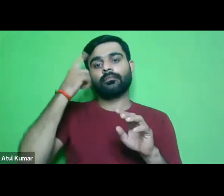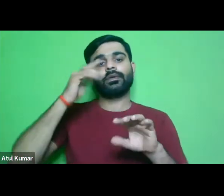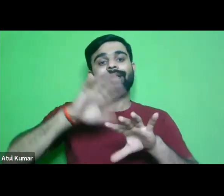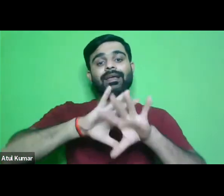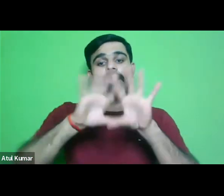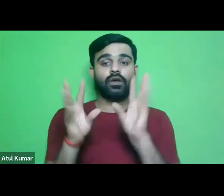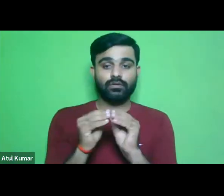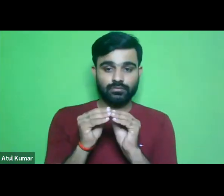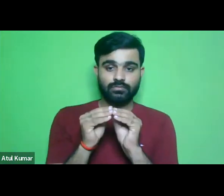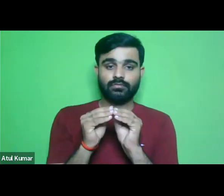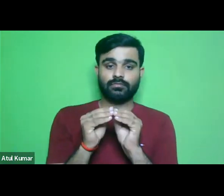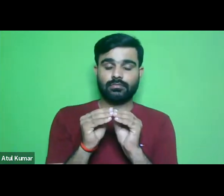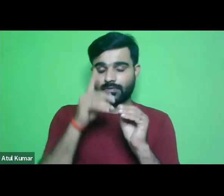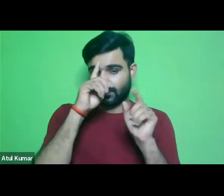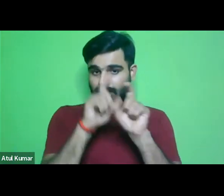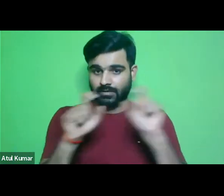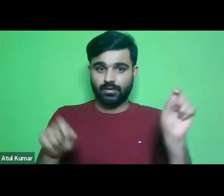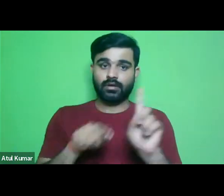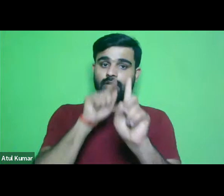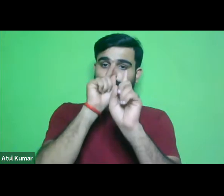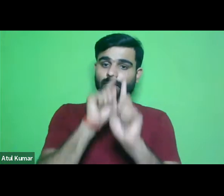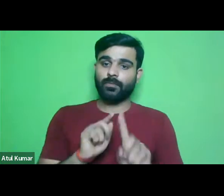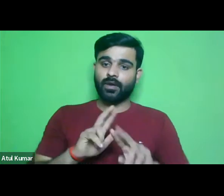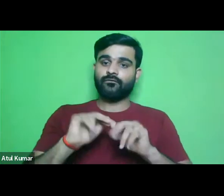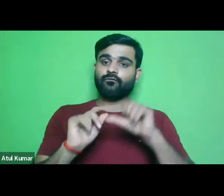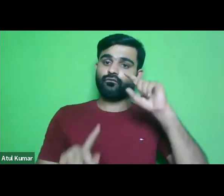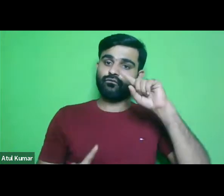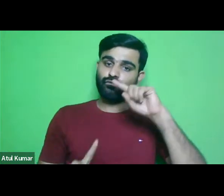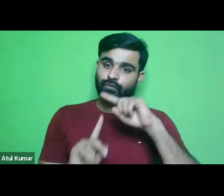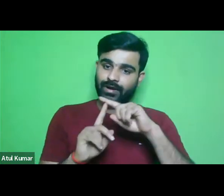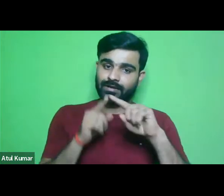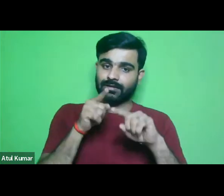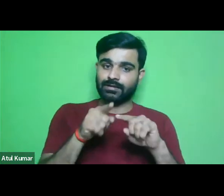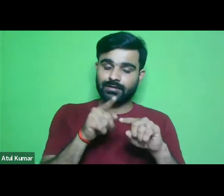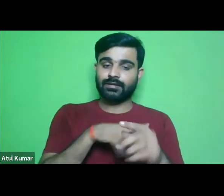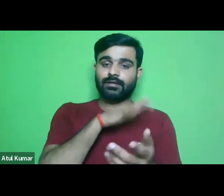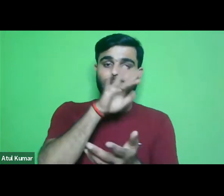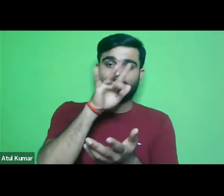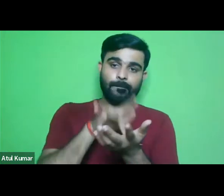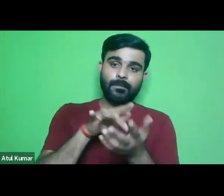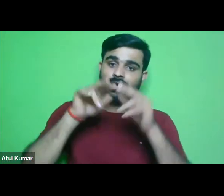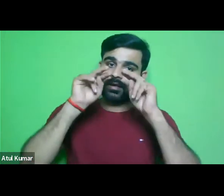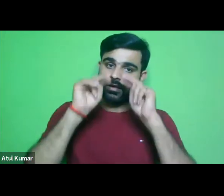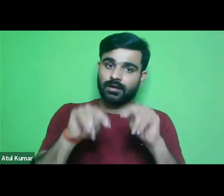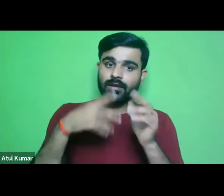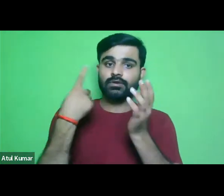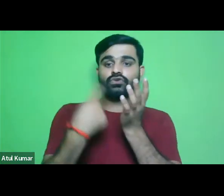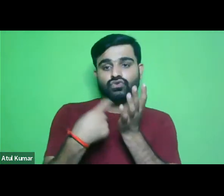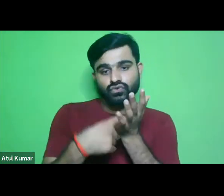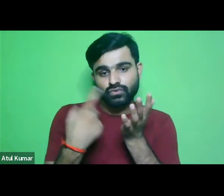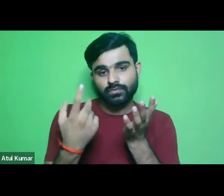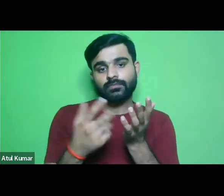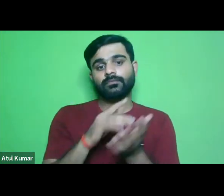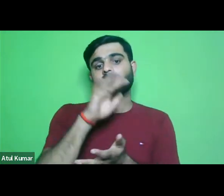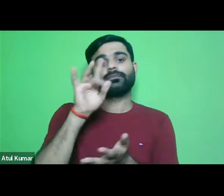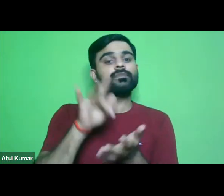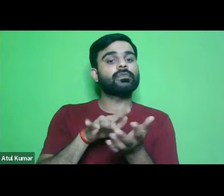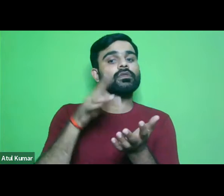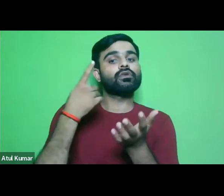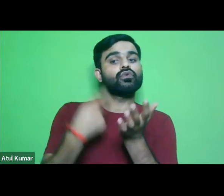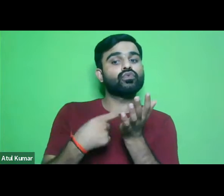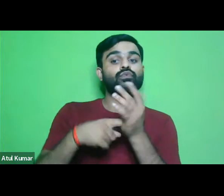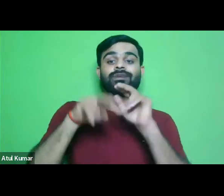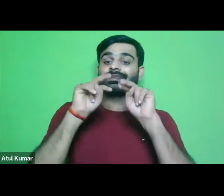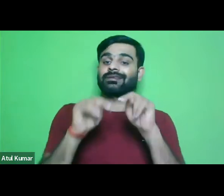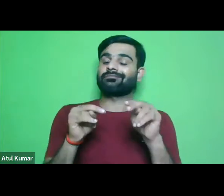all clearly point towards the fact that this is a sector that needs regulation, that the regulation that